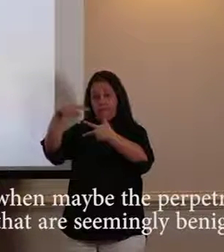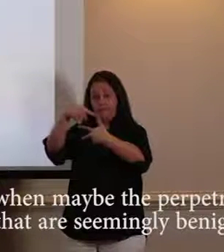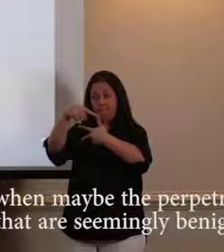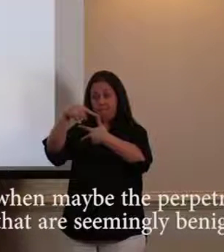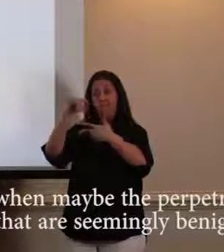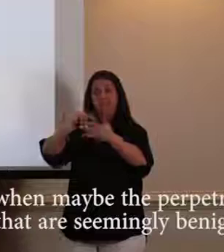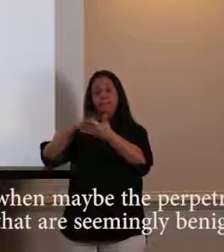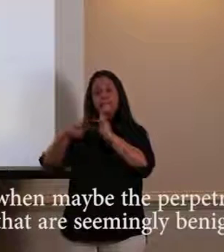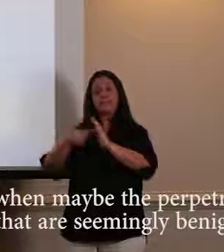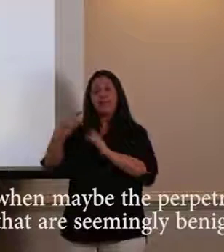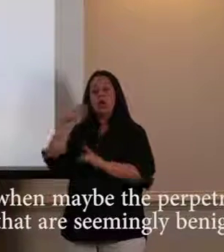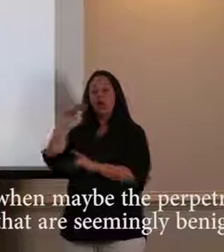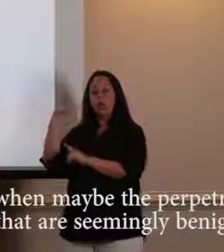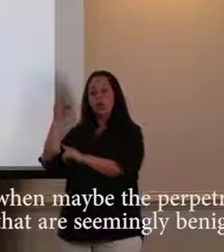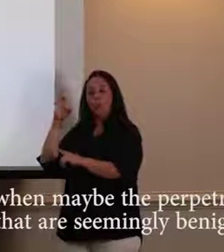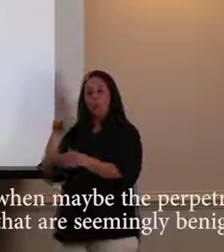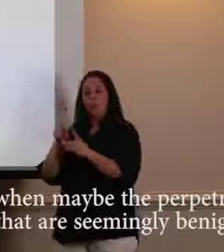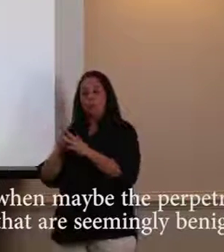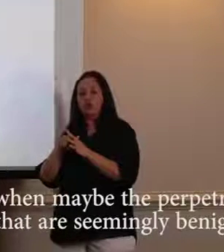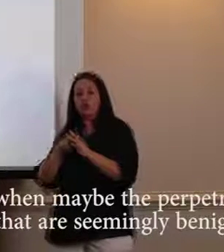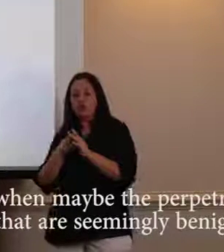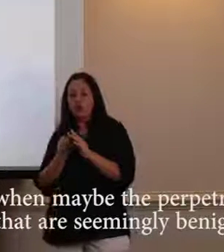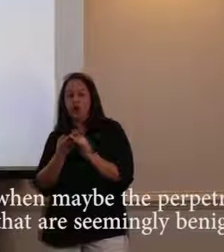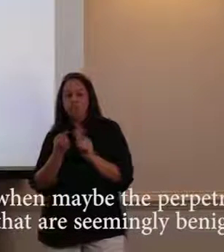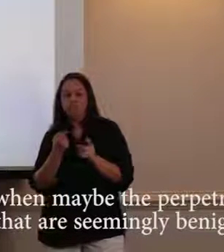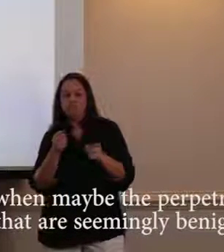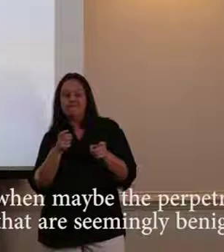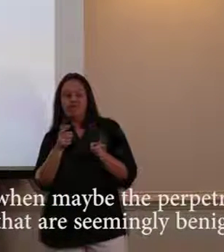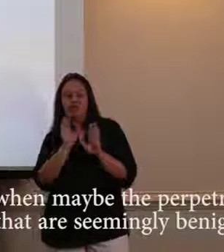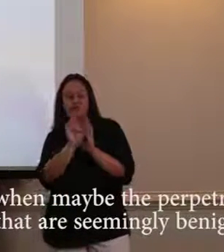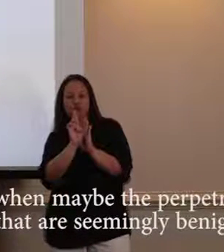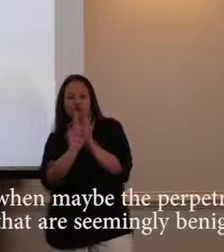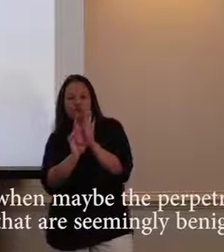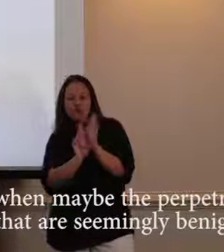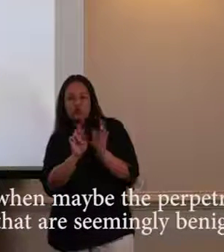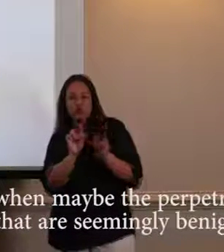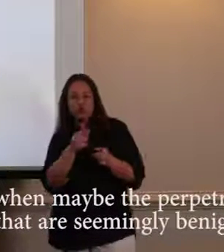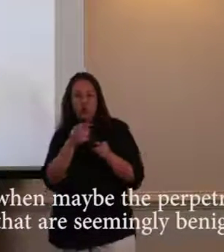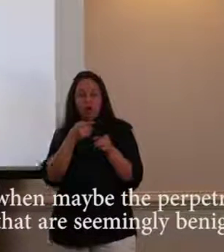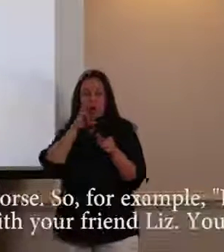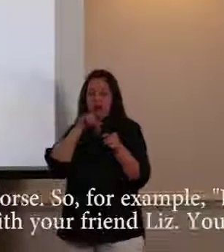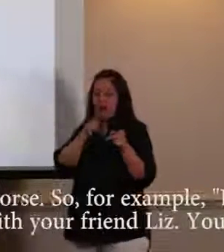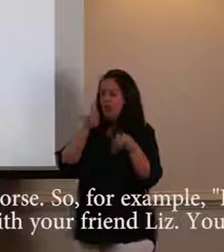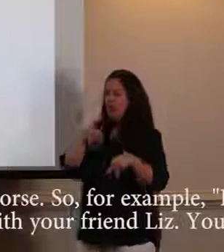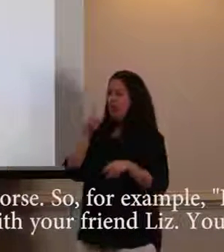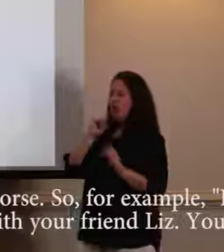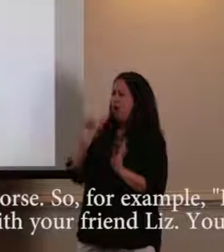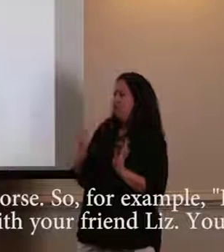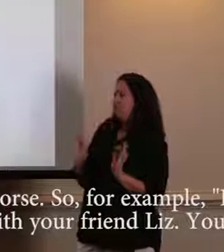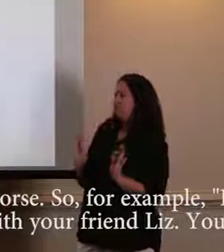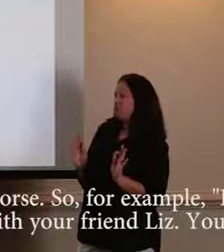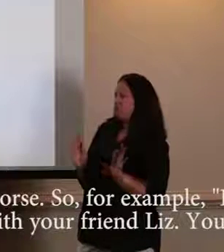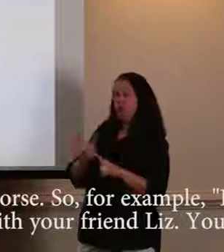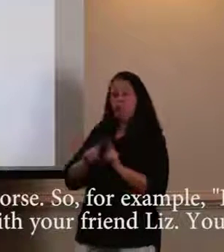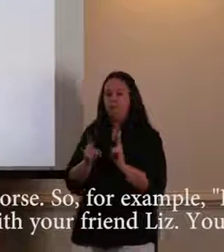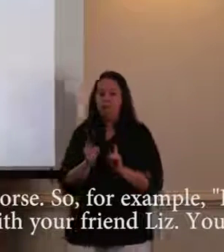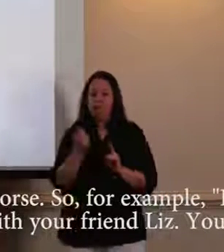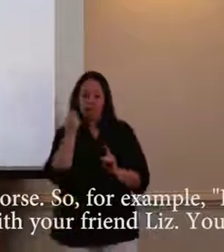maybe the perpetrator starts making like little rules that are seemingly benign, but then they get a little bit worse. So for